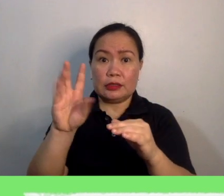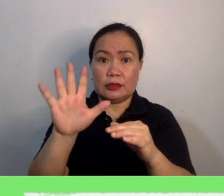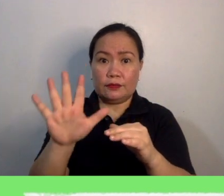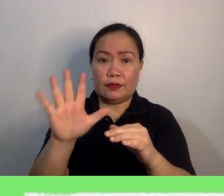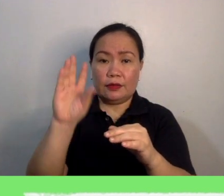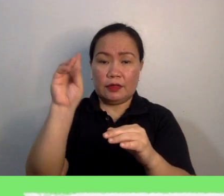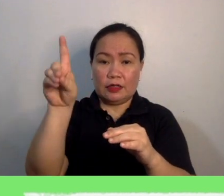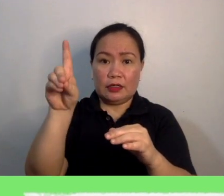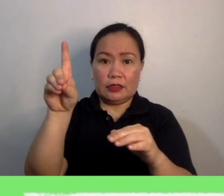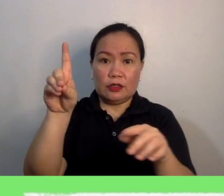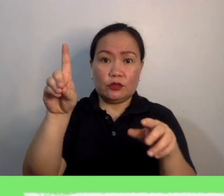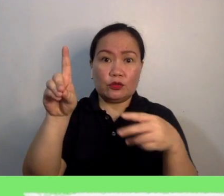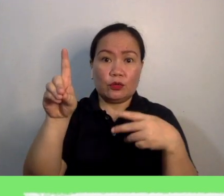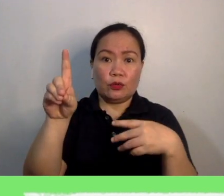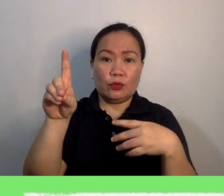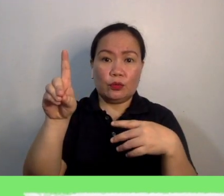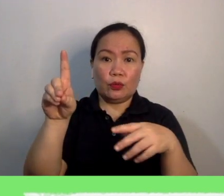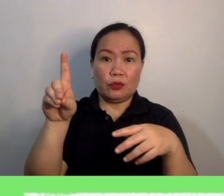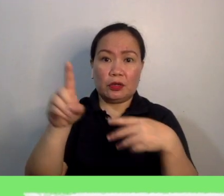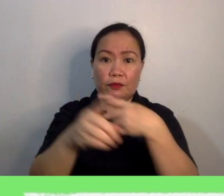65 degrees.